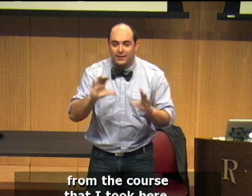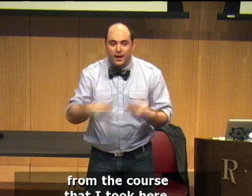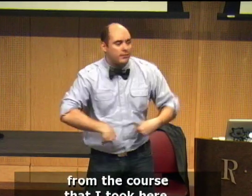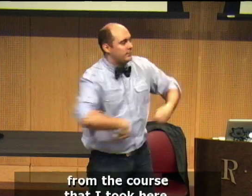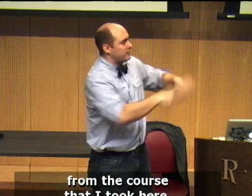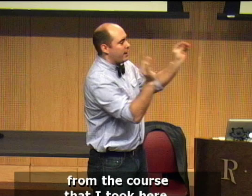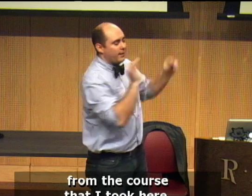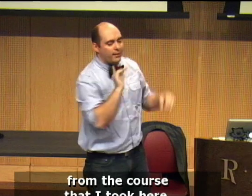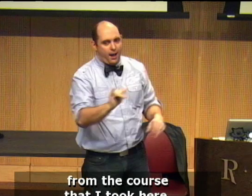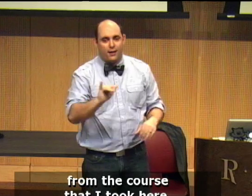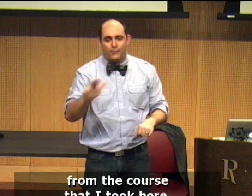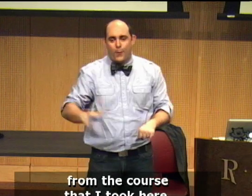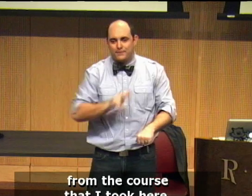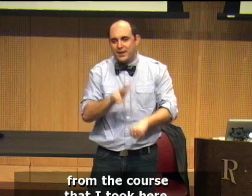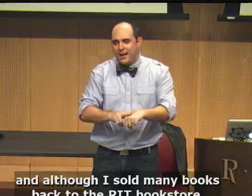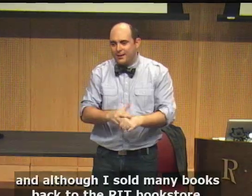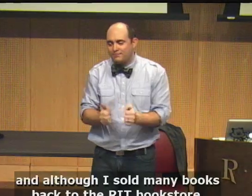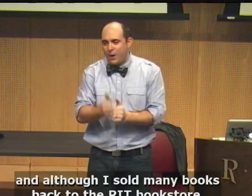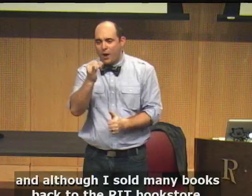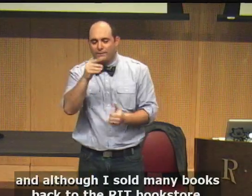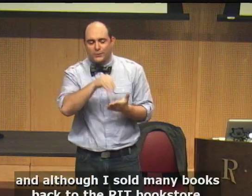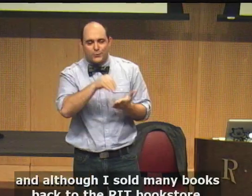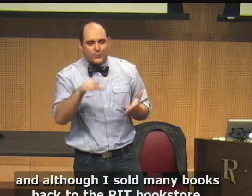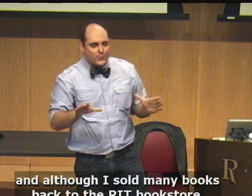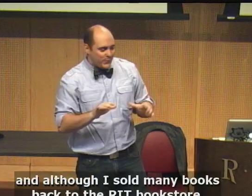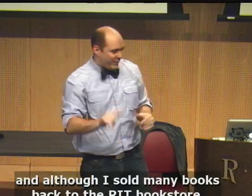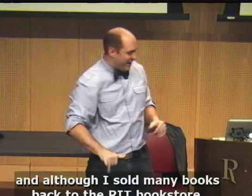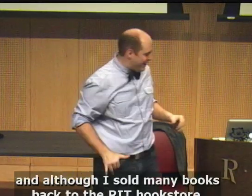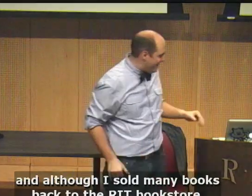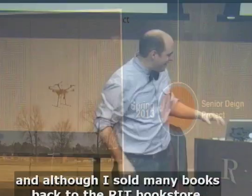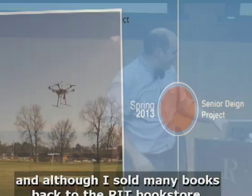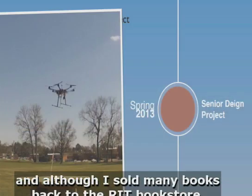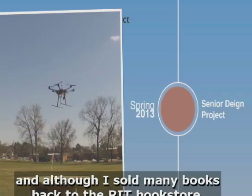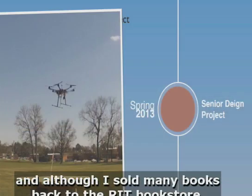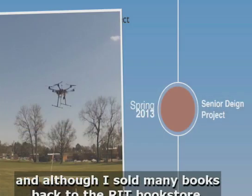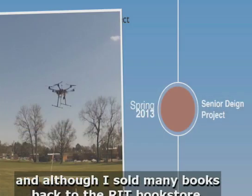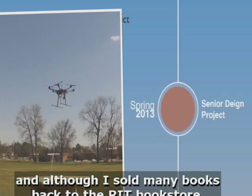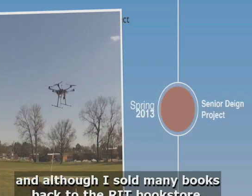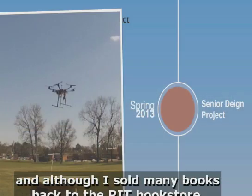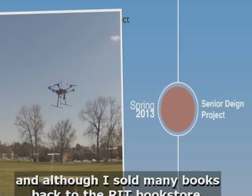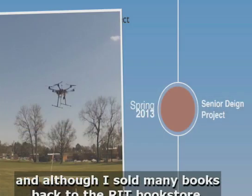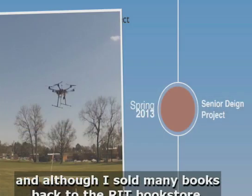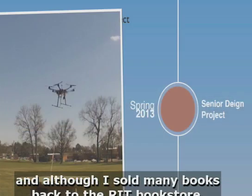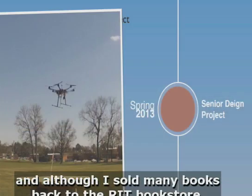that I took here, and although I sold many books back to the RIT bookstore,